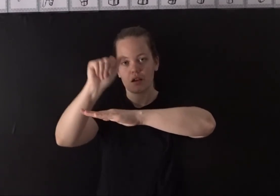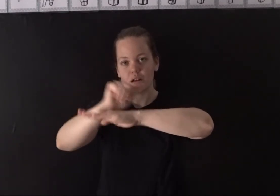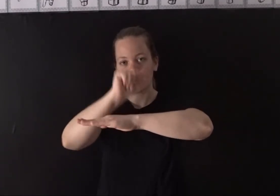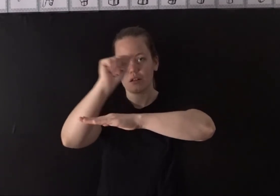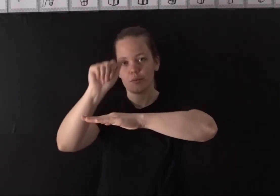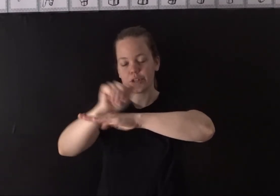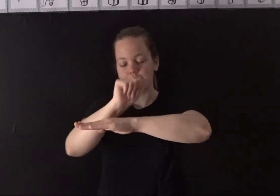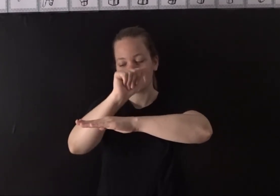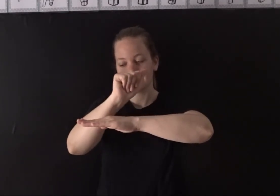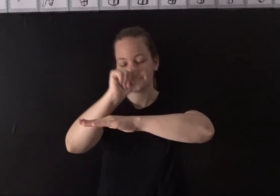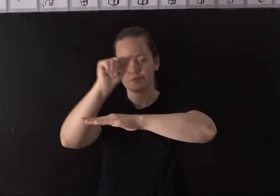Alberta.